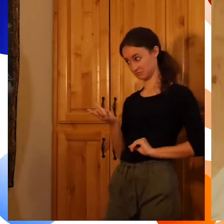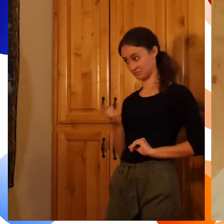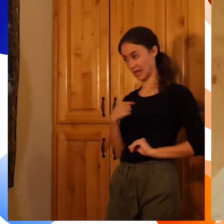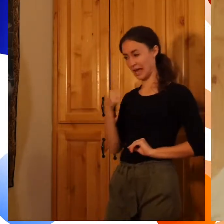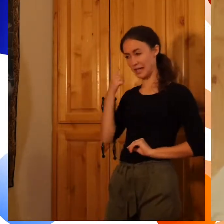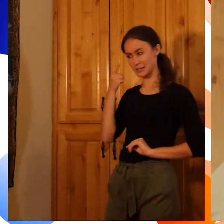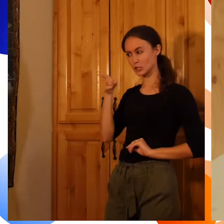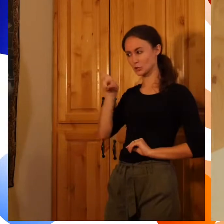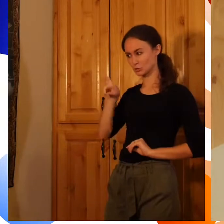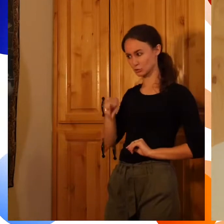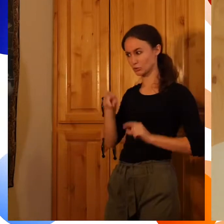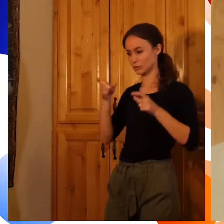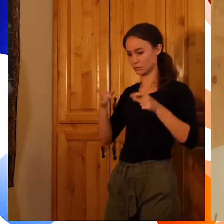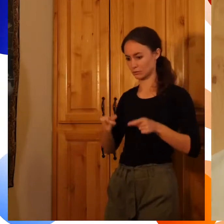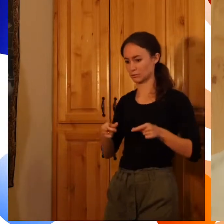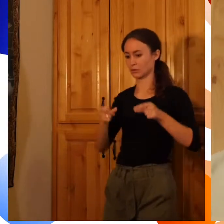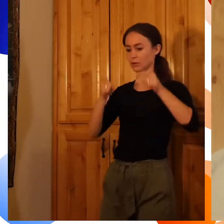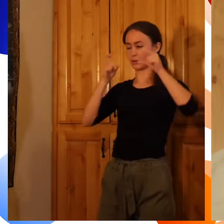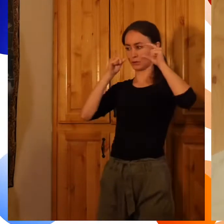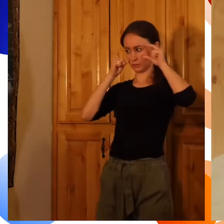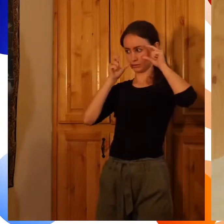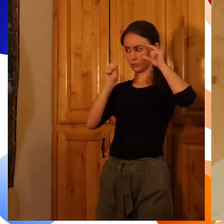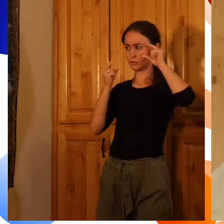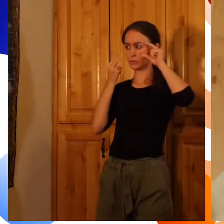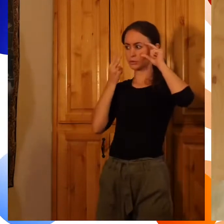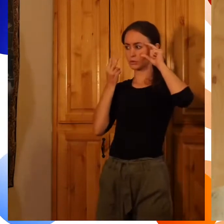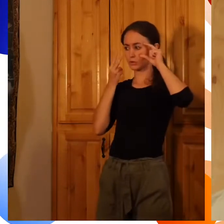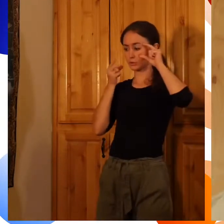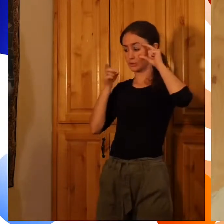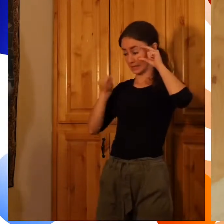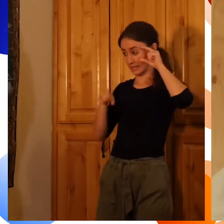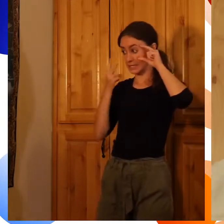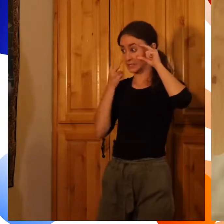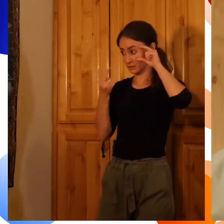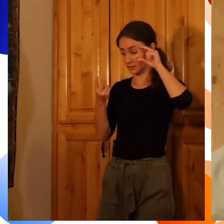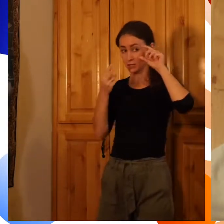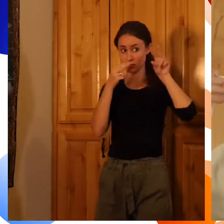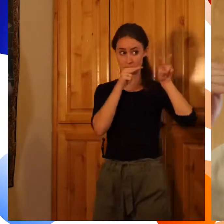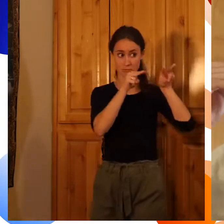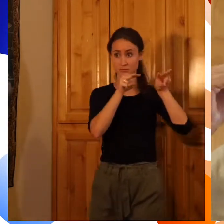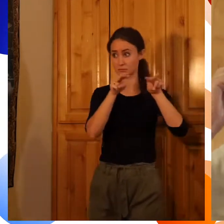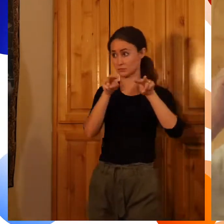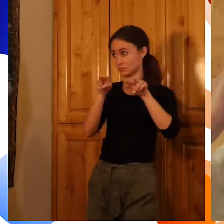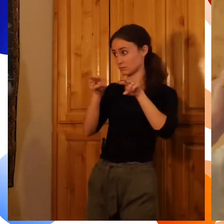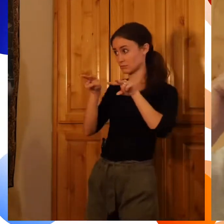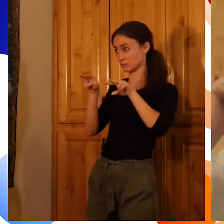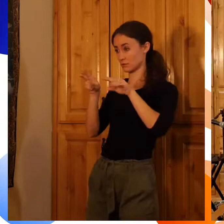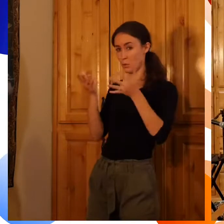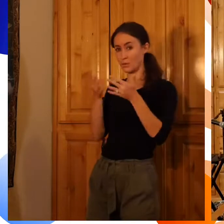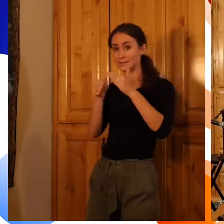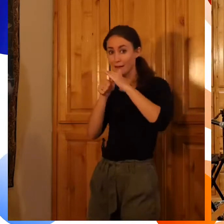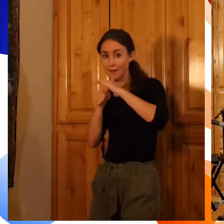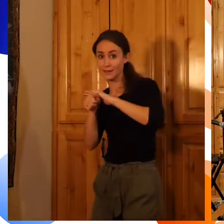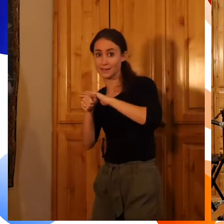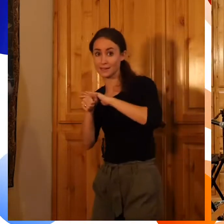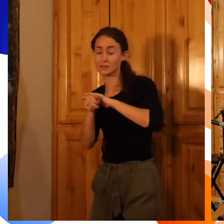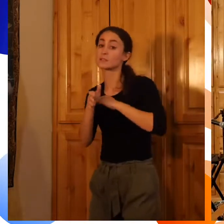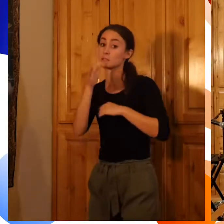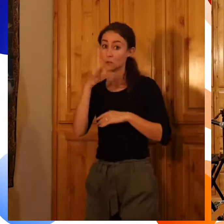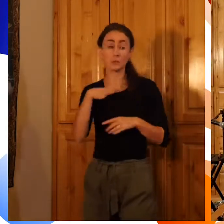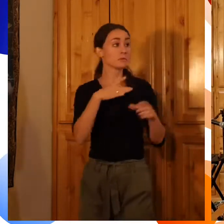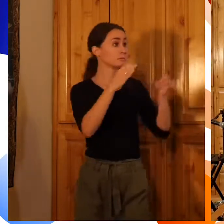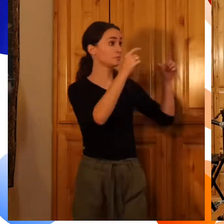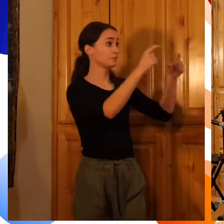what is going on around the hall, unbeknownst to you." And so she put the glasses on, and she said, "Oh, my goodness,